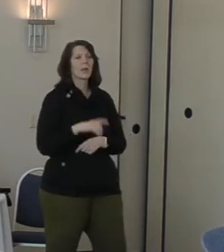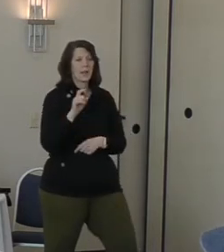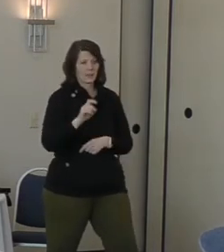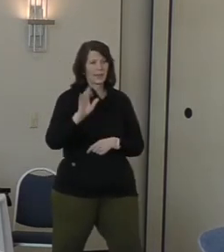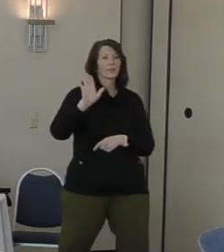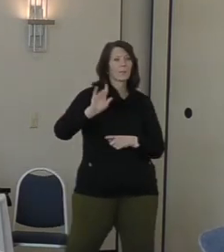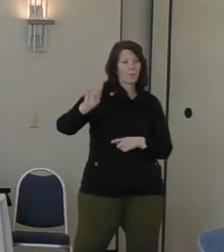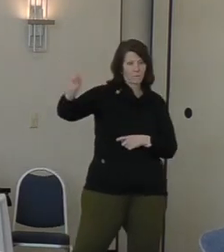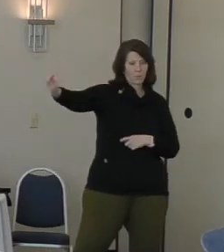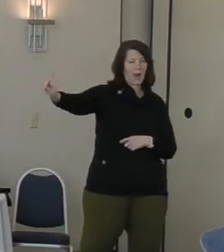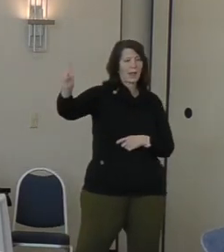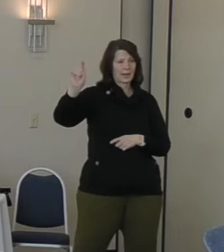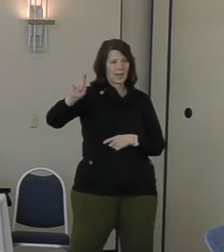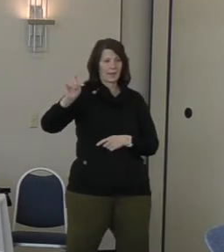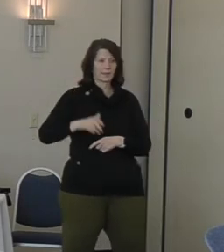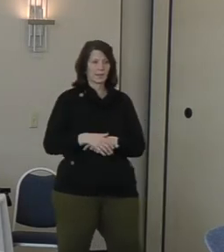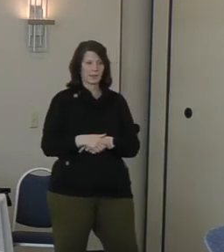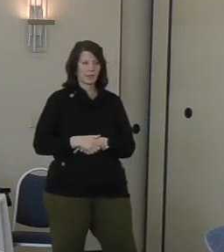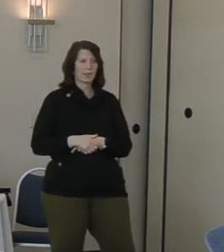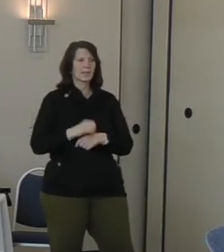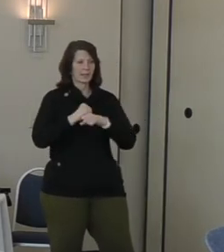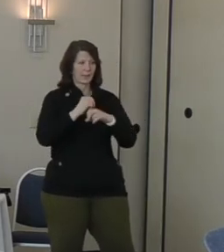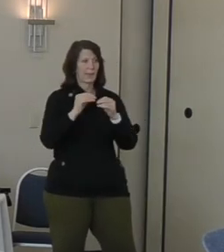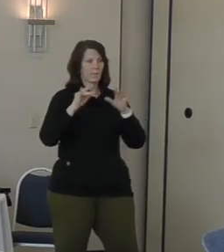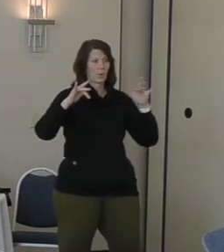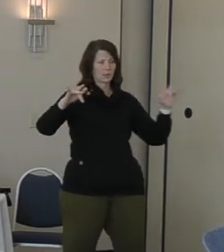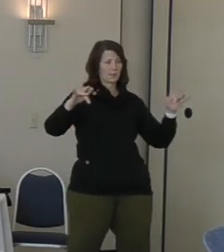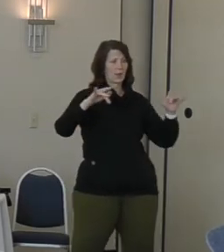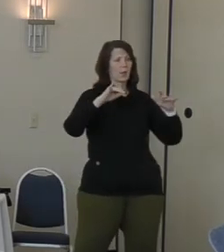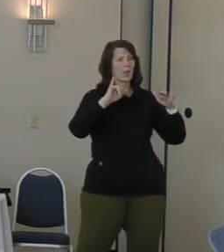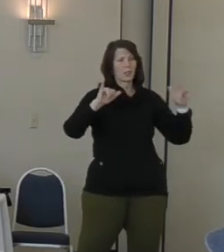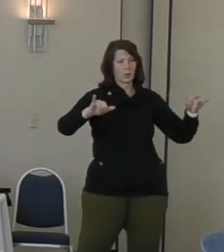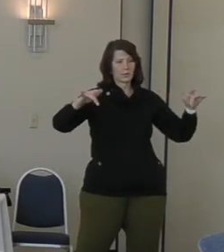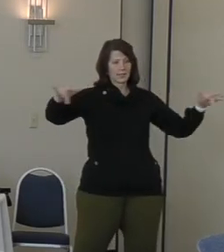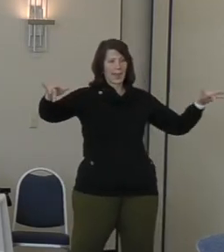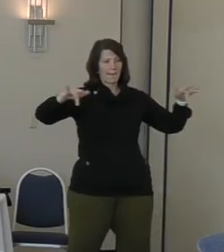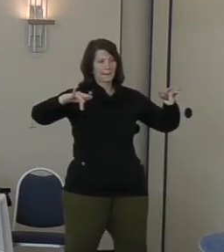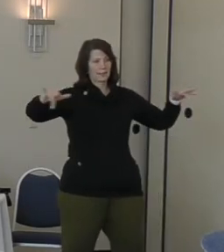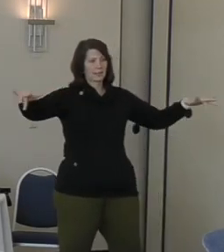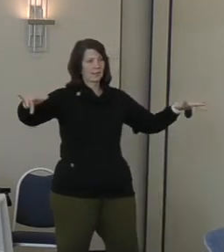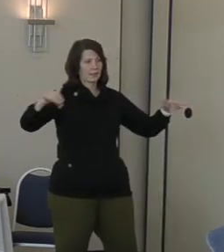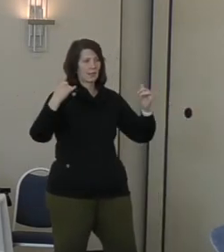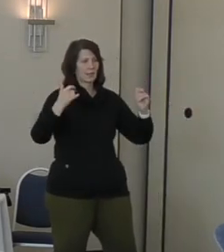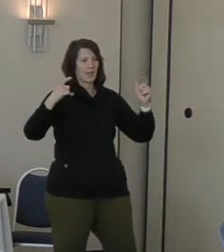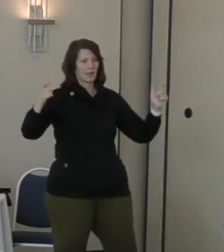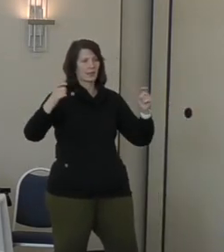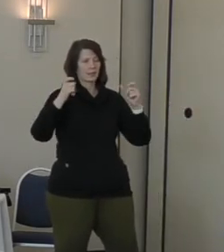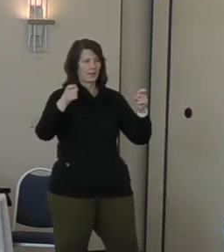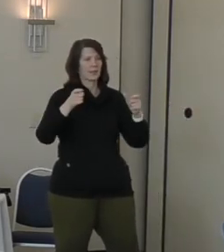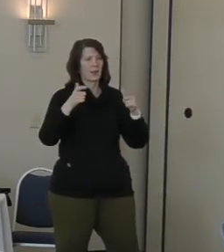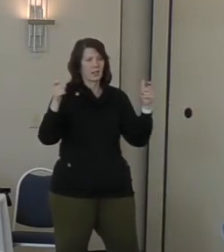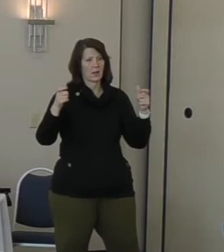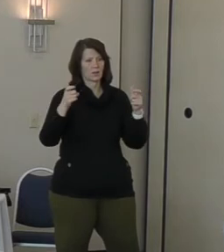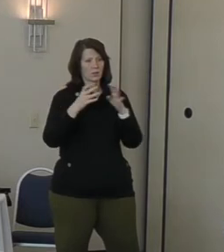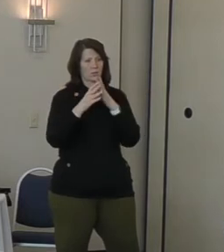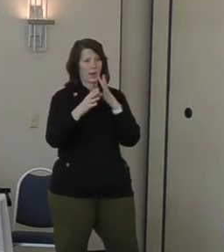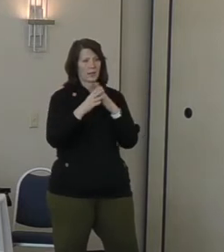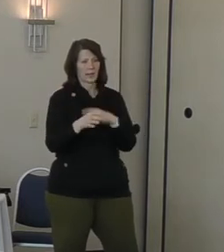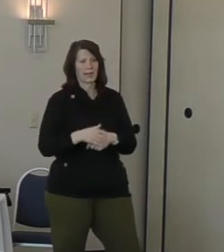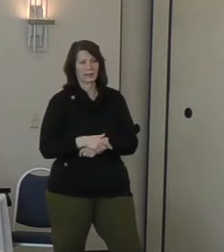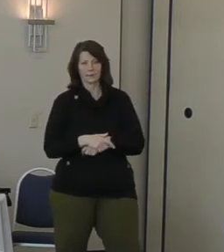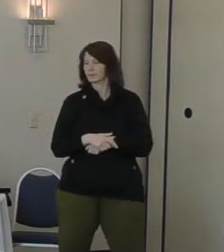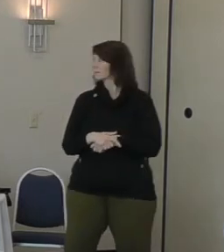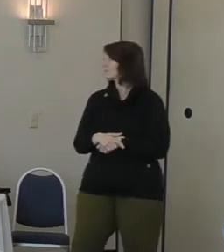move wider. They have to defend more space. And all of a sudden, those gaps between them are now larger, giving us larger running line, our running